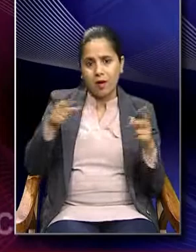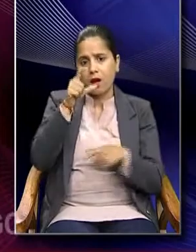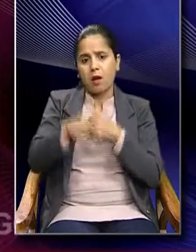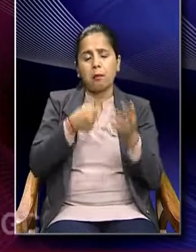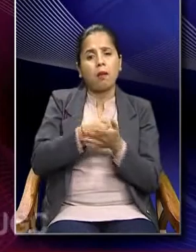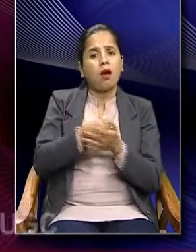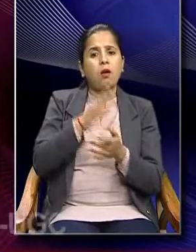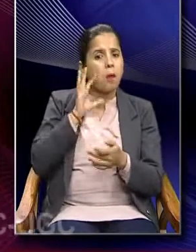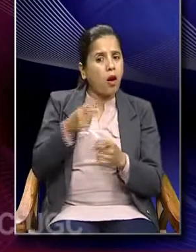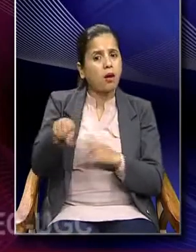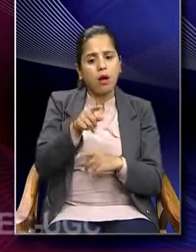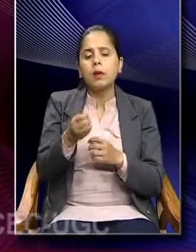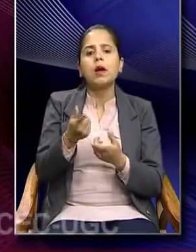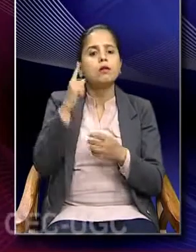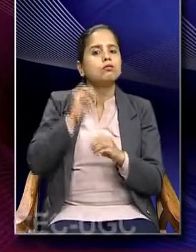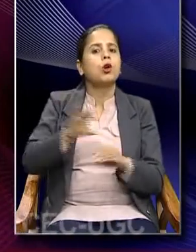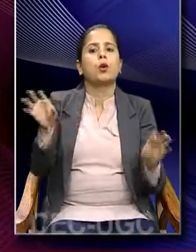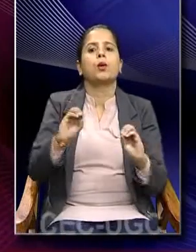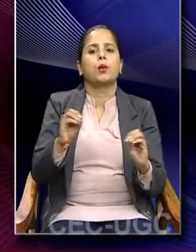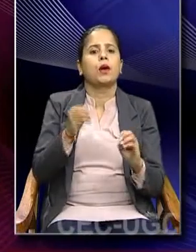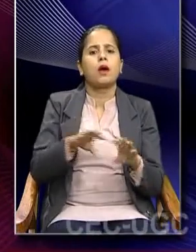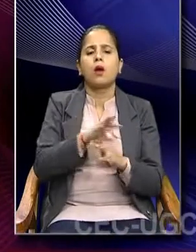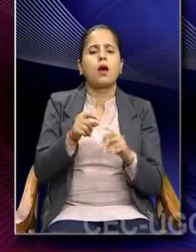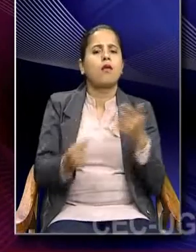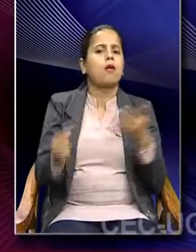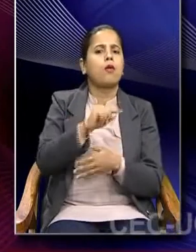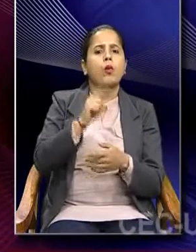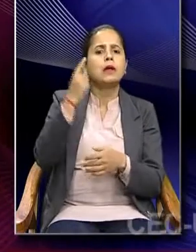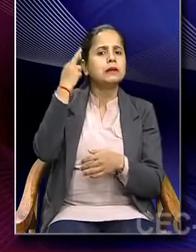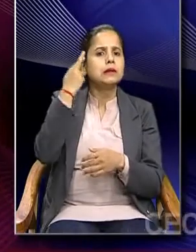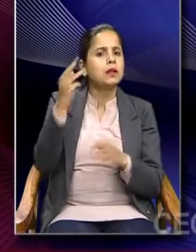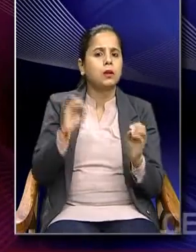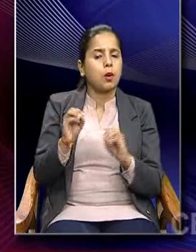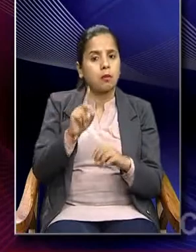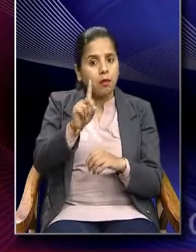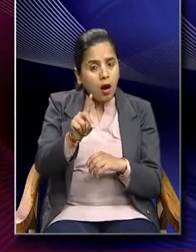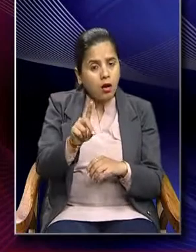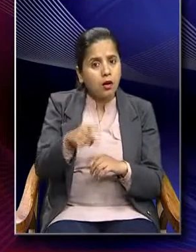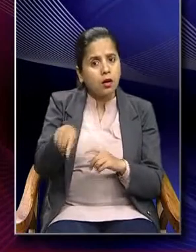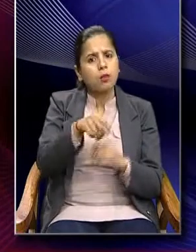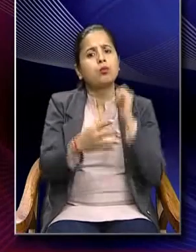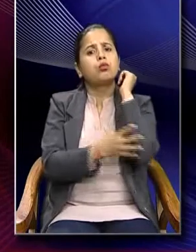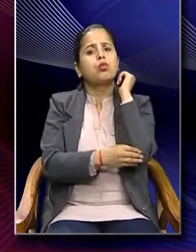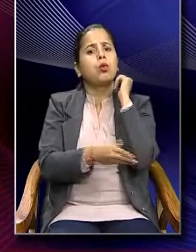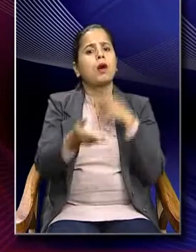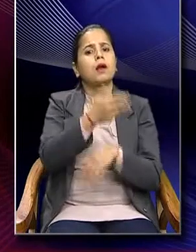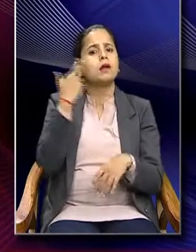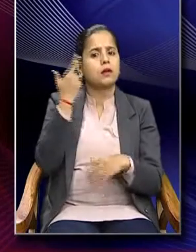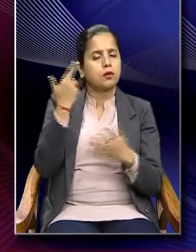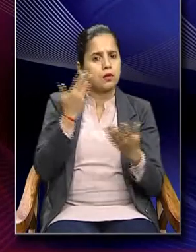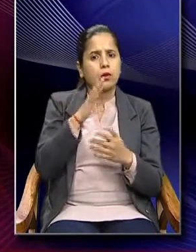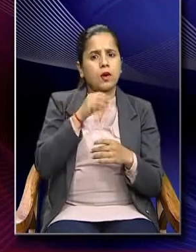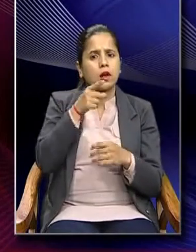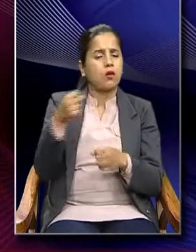revolution too. Right? So these were not the primary reasons. Rather, they are poor because they were